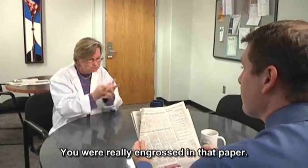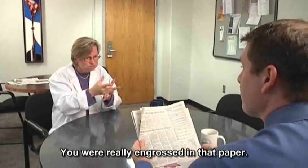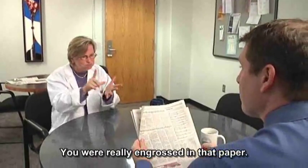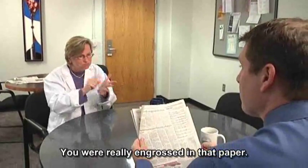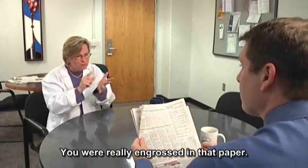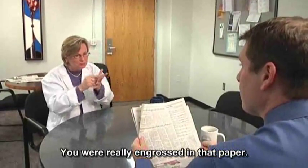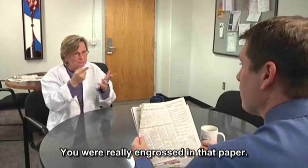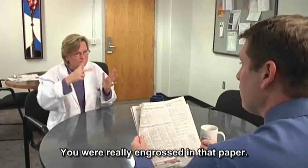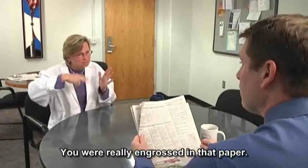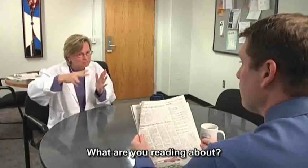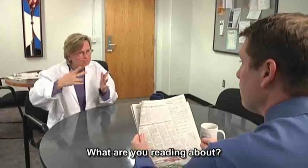in that paper. What are you reading about?